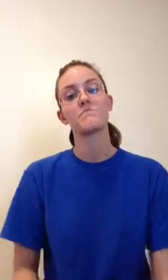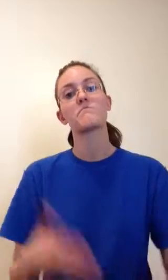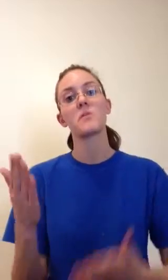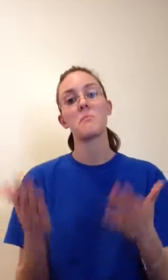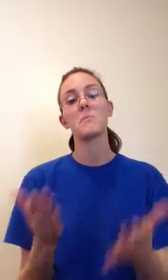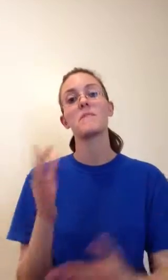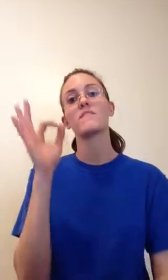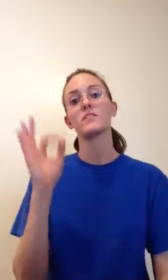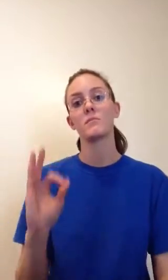group.